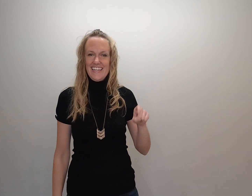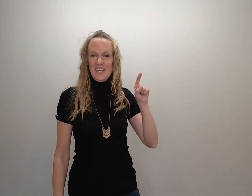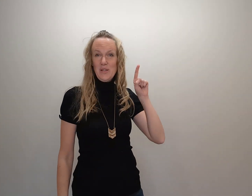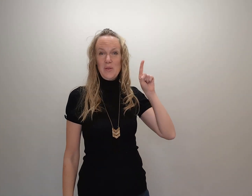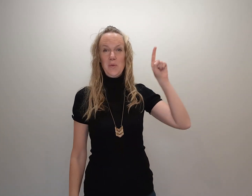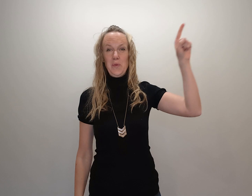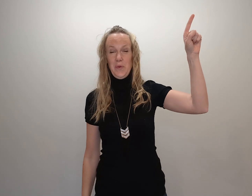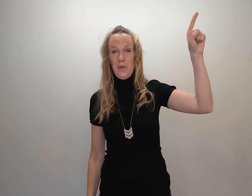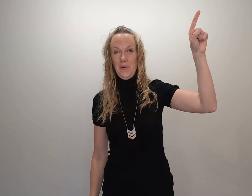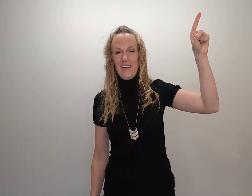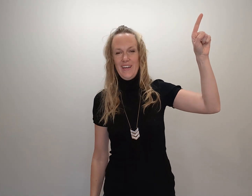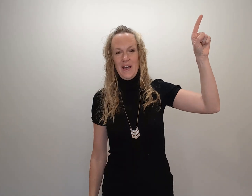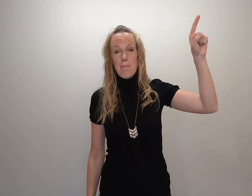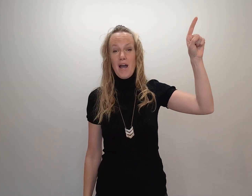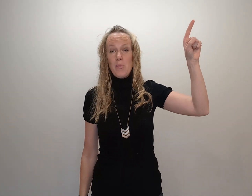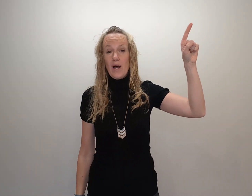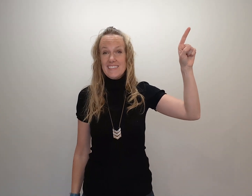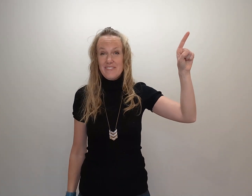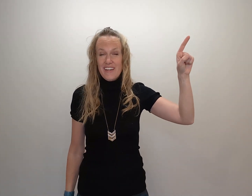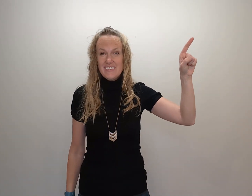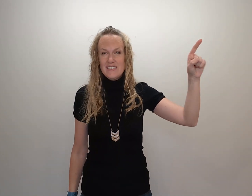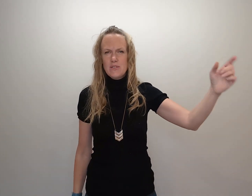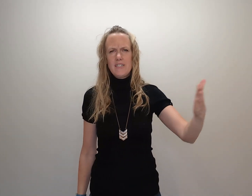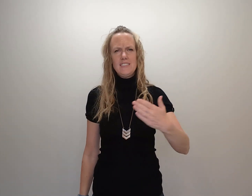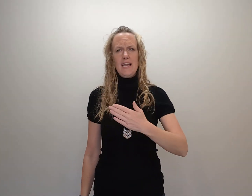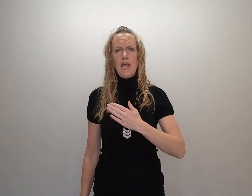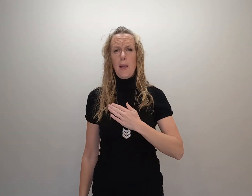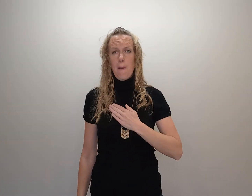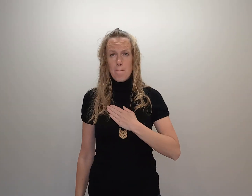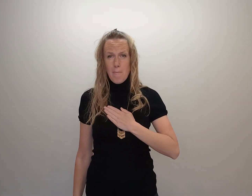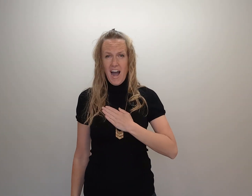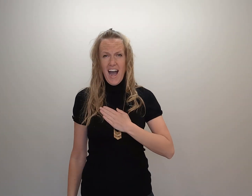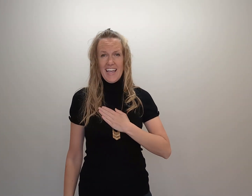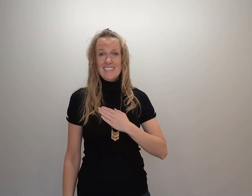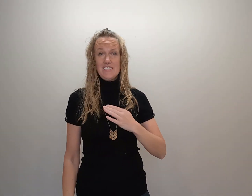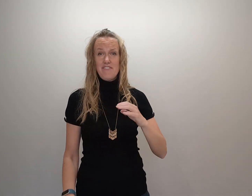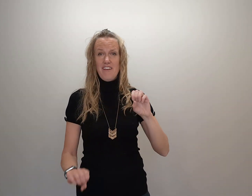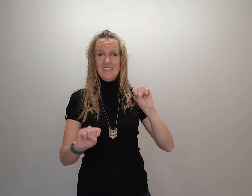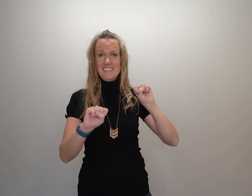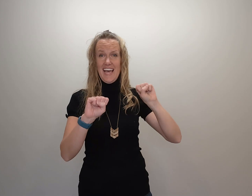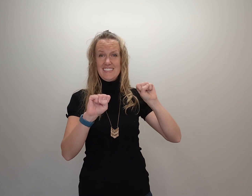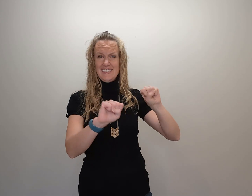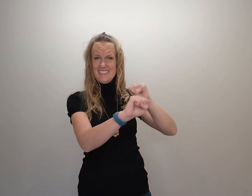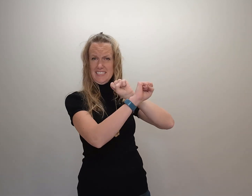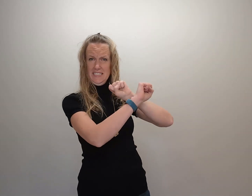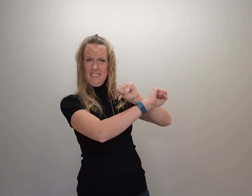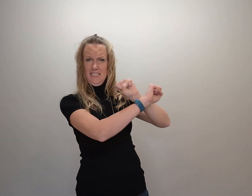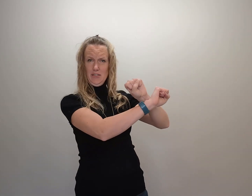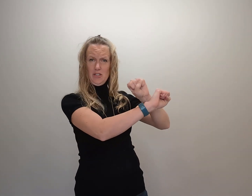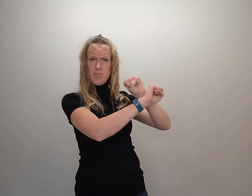need you. My one defense, so we're going to say my defense, S's. You're